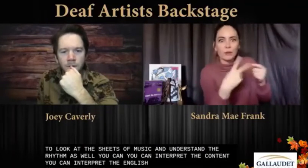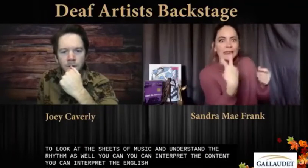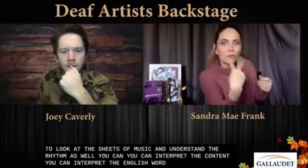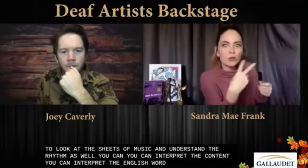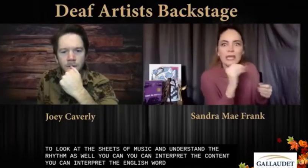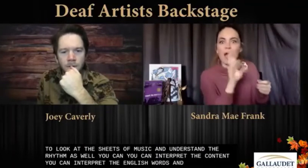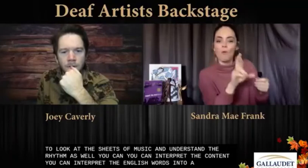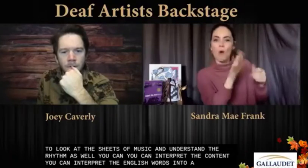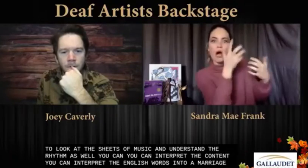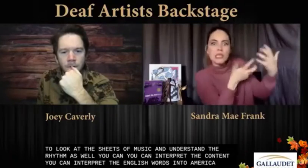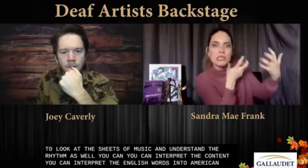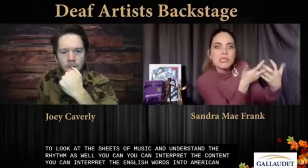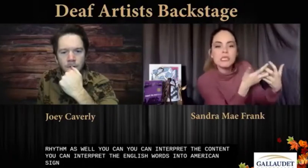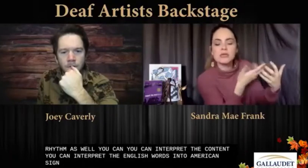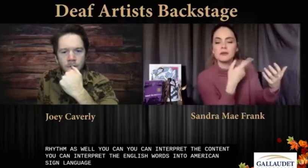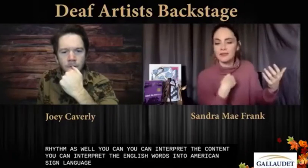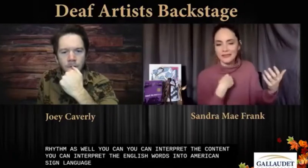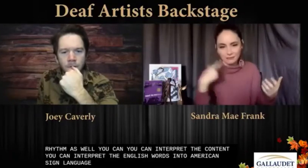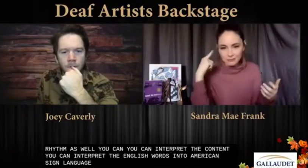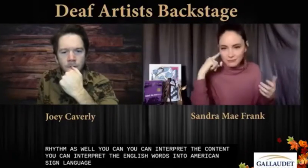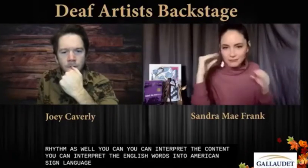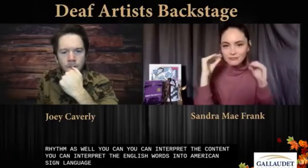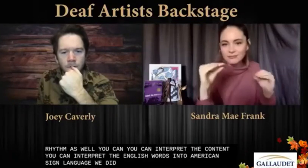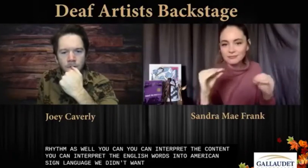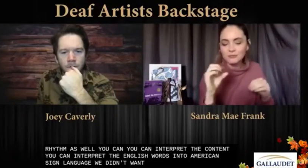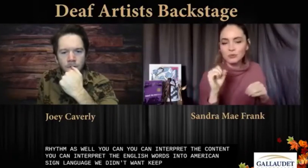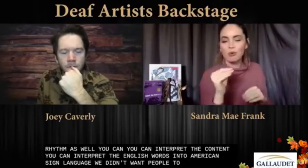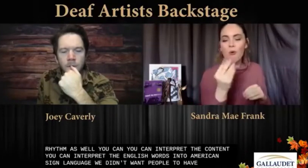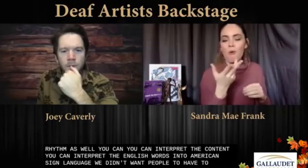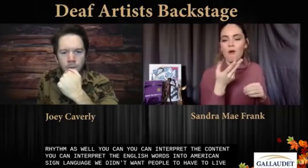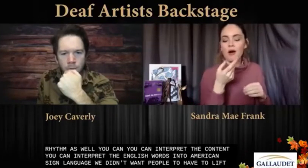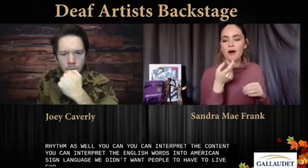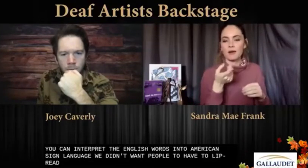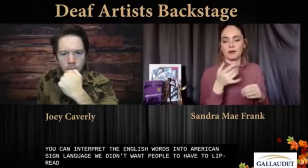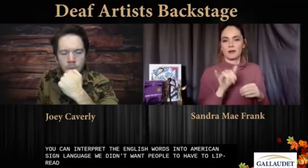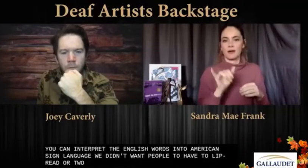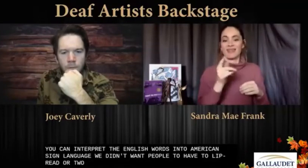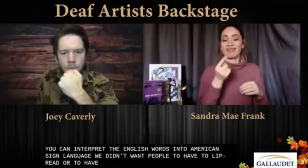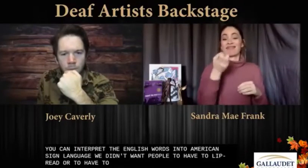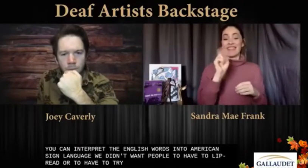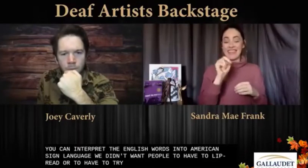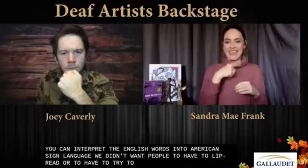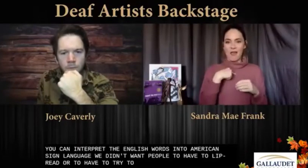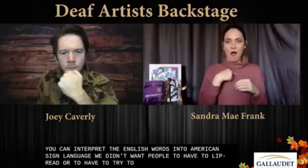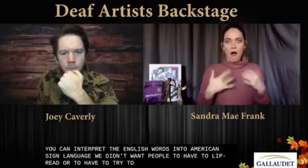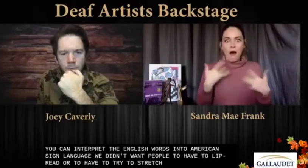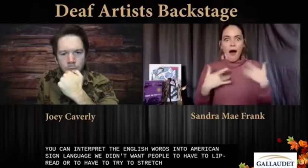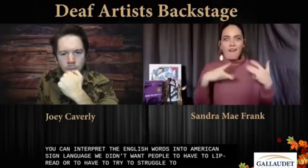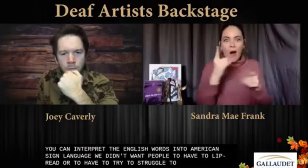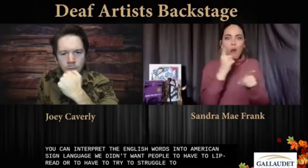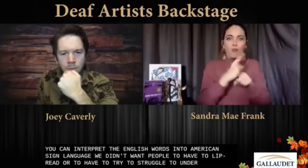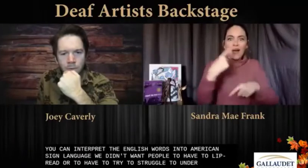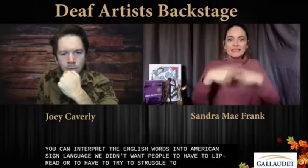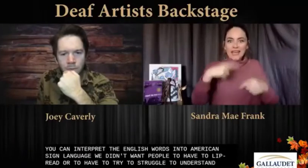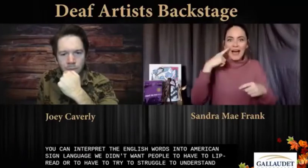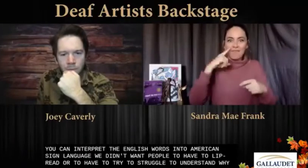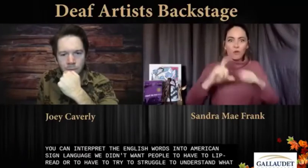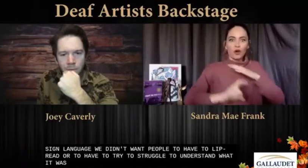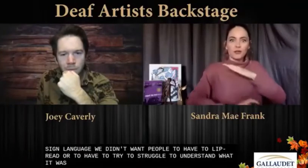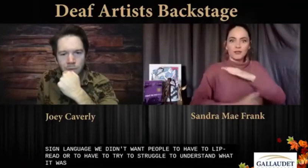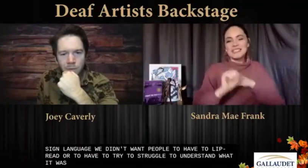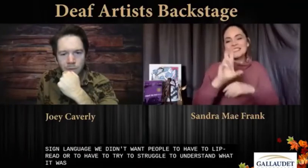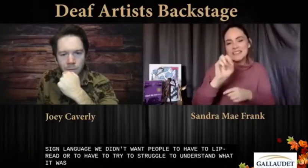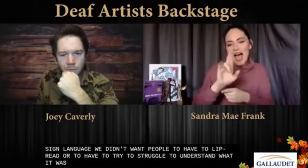words into American sign language we didn't want people to have to lip read or to have to try to struggle to understand what it